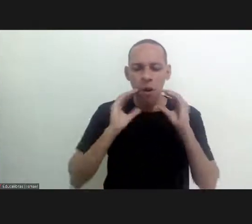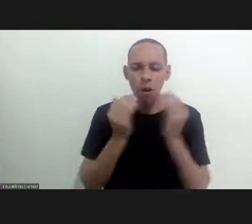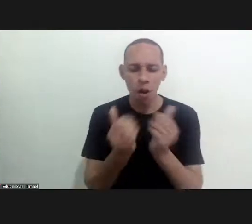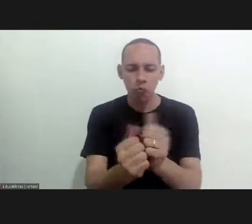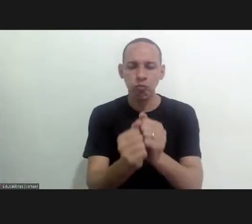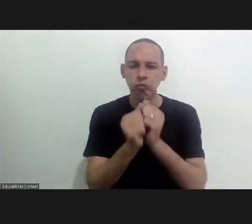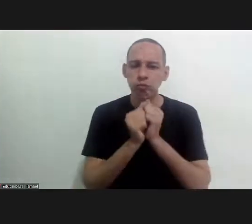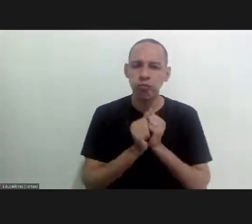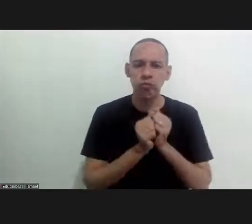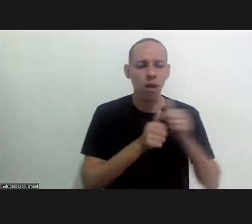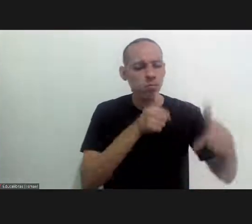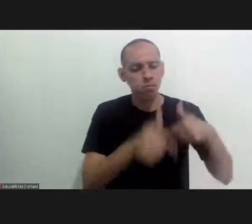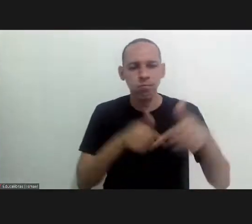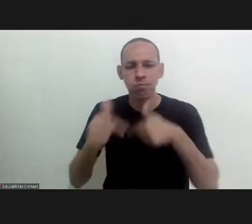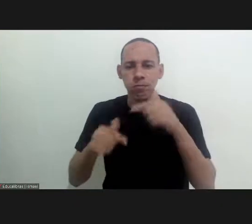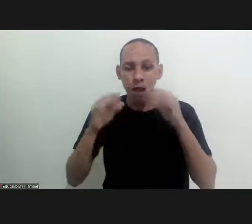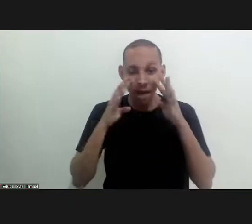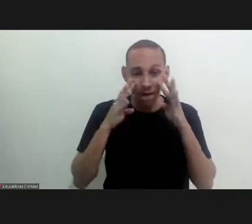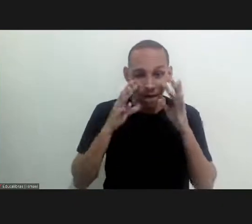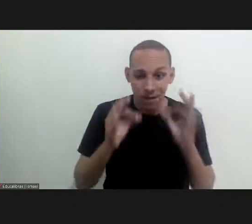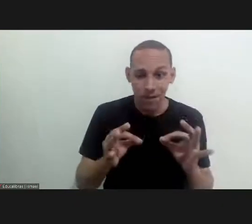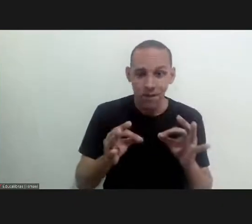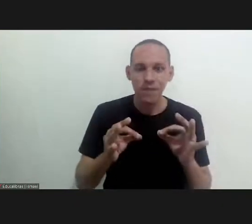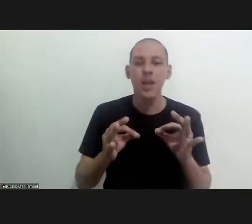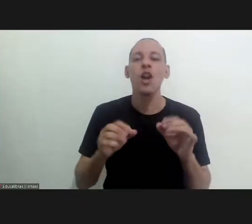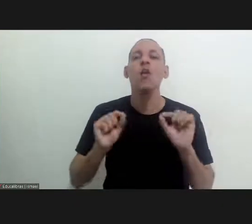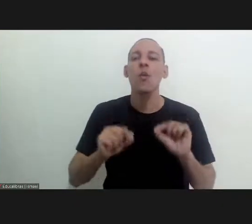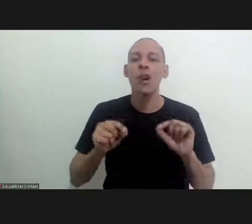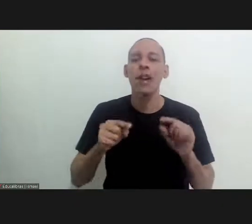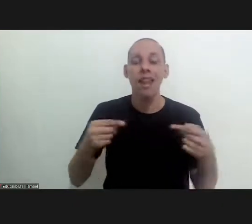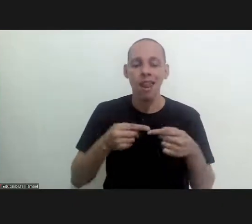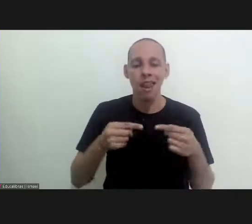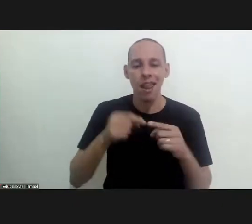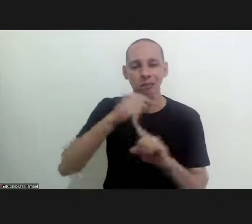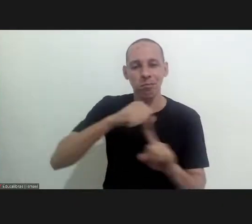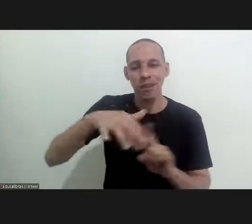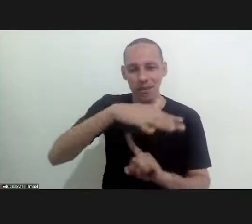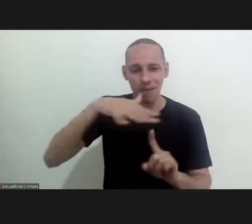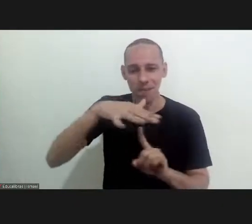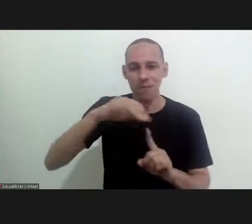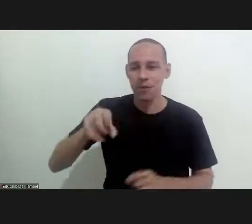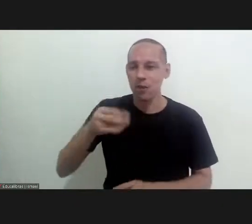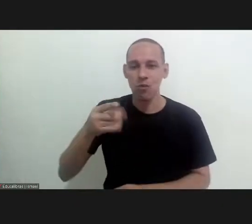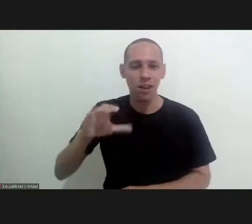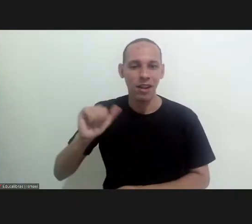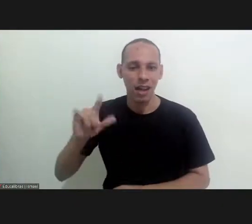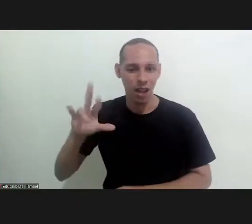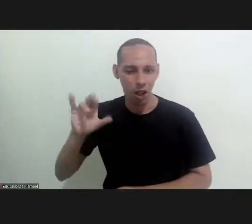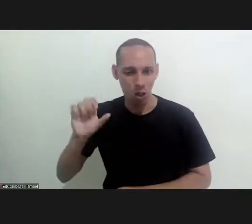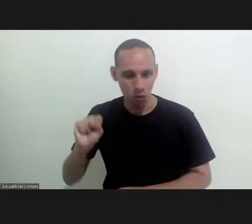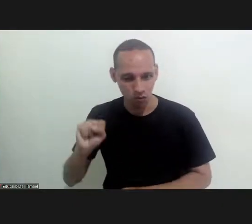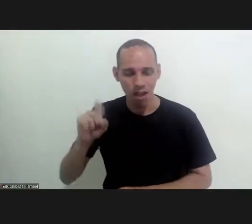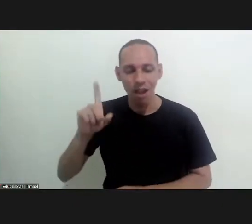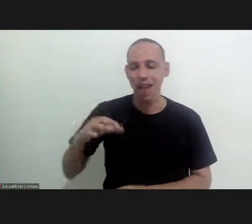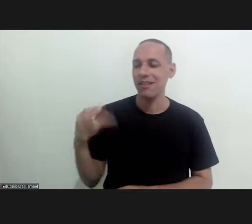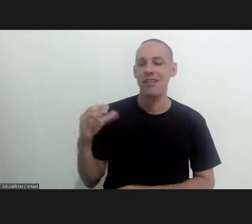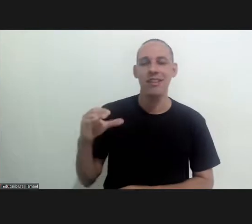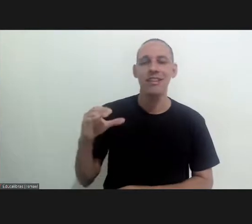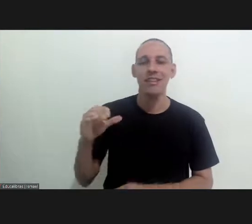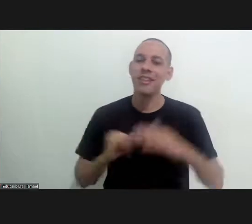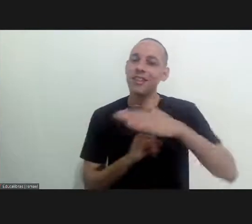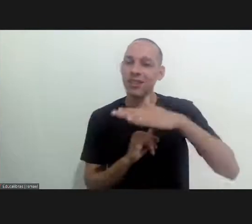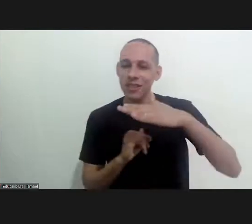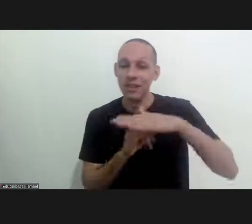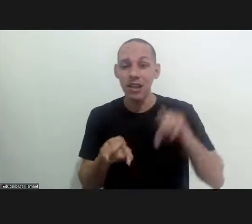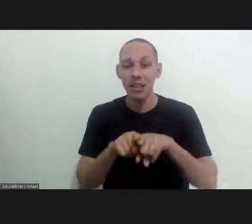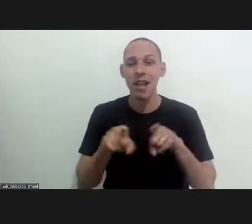participation, which was facing the social aspects of Chagas disease. Jean Carlos, a scientist in